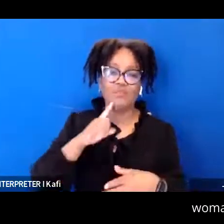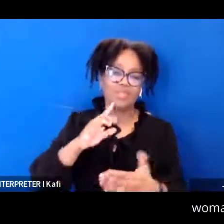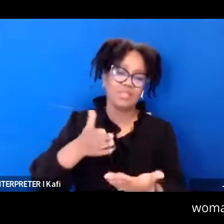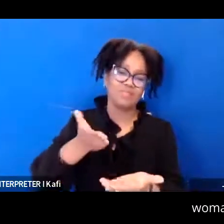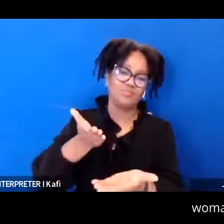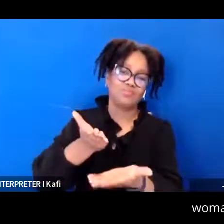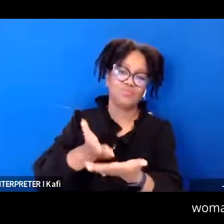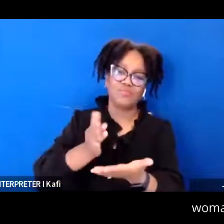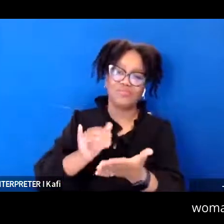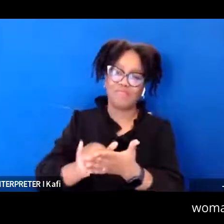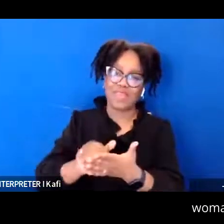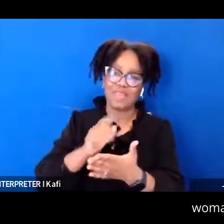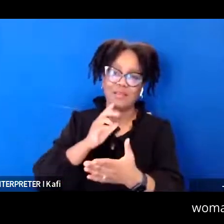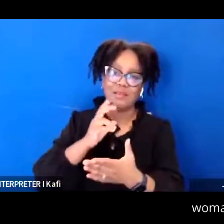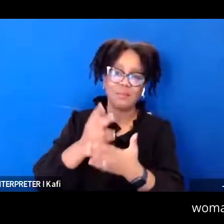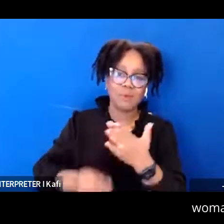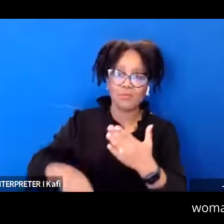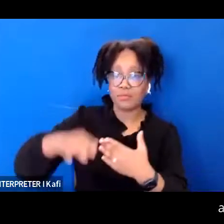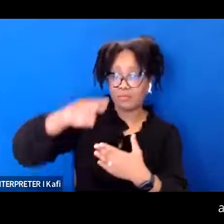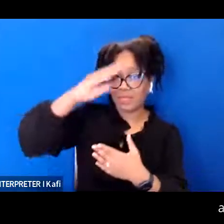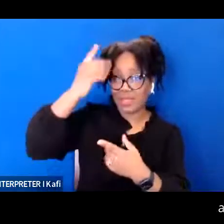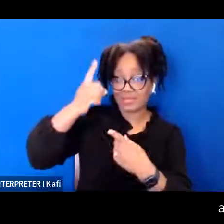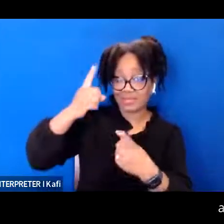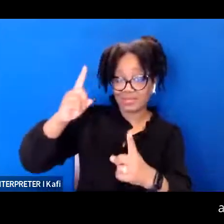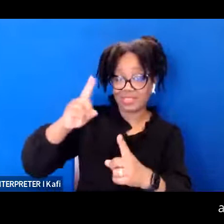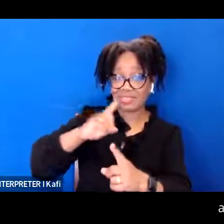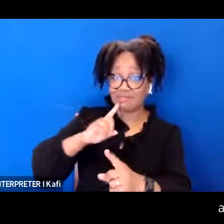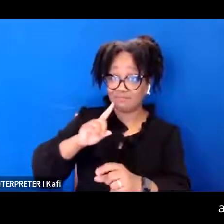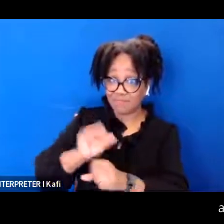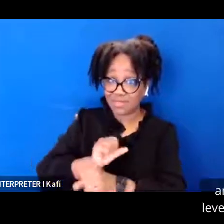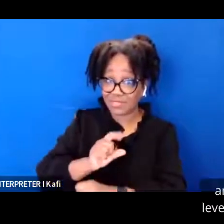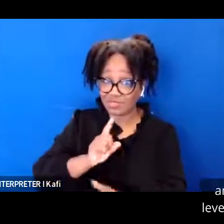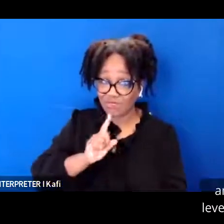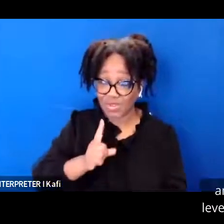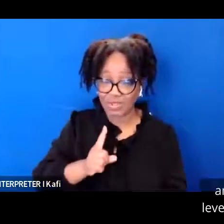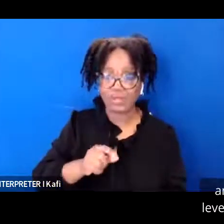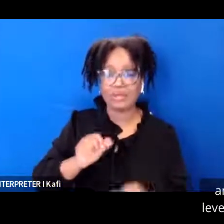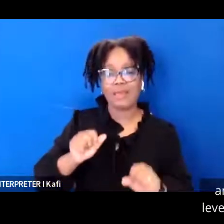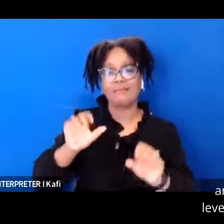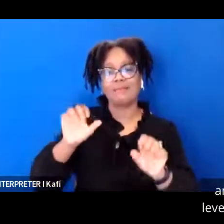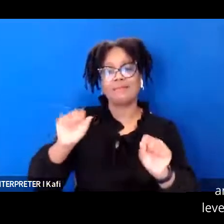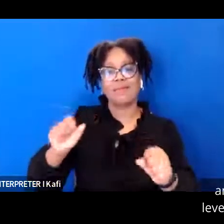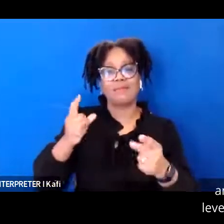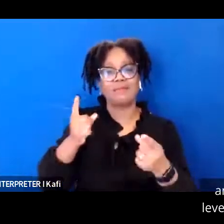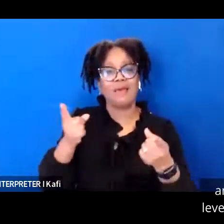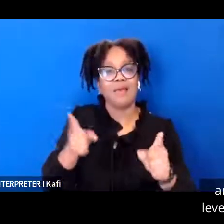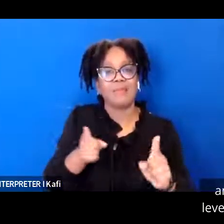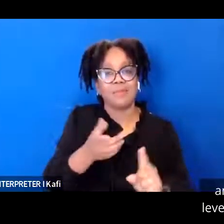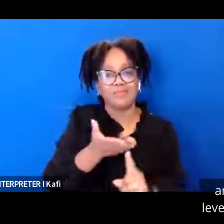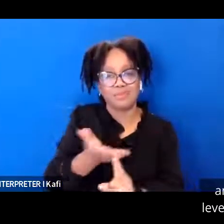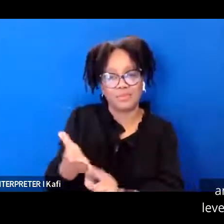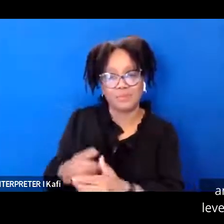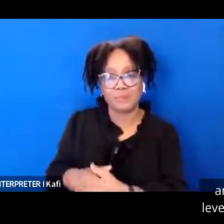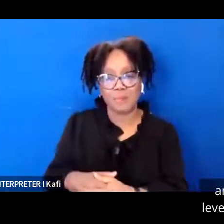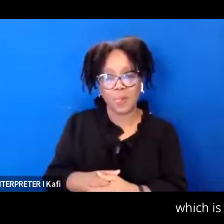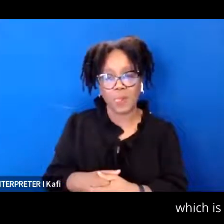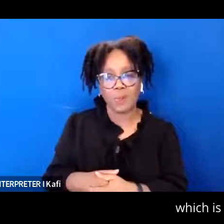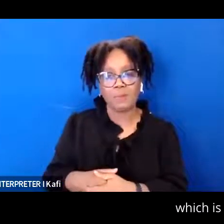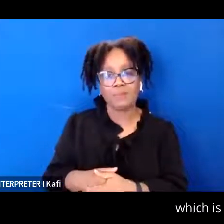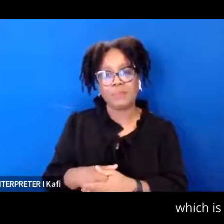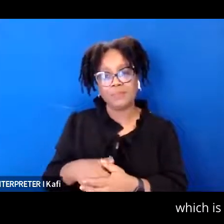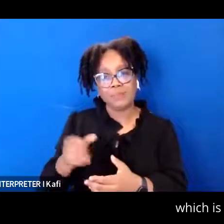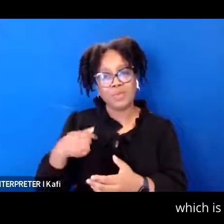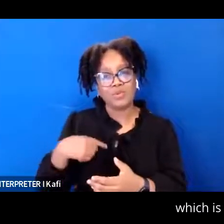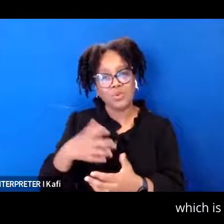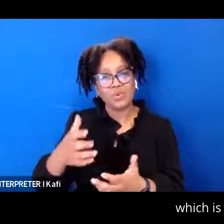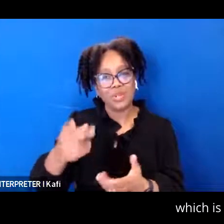first black woman who truly exceeds any and all qualifications and also has a historic level of bipartisan support which is